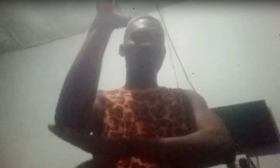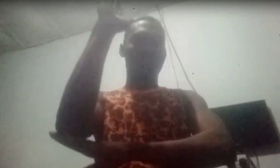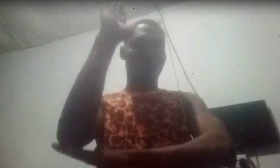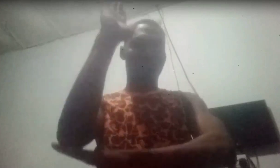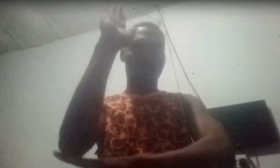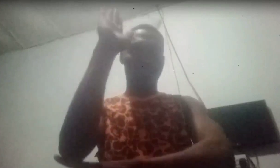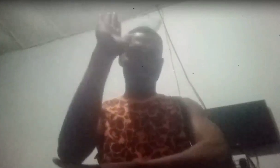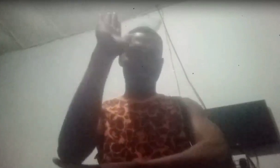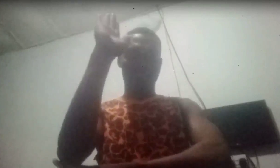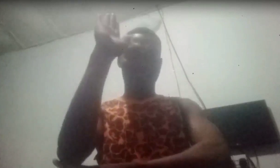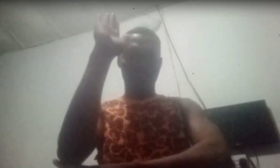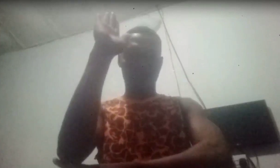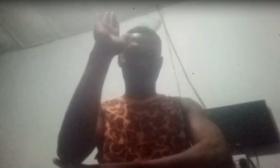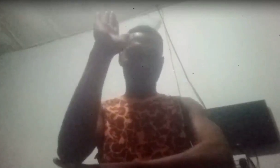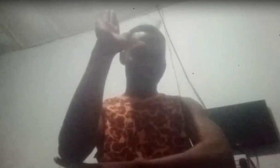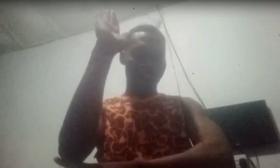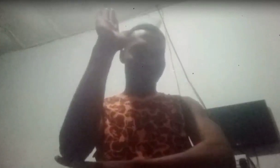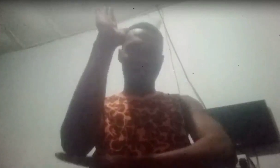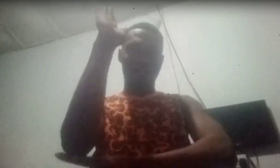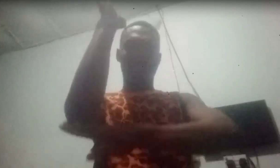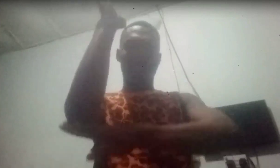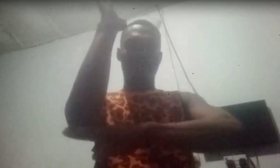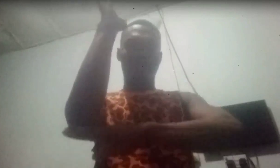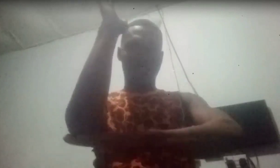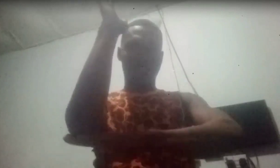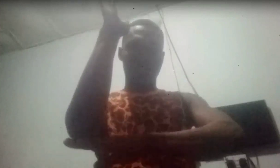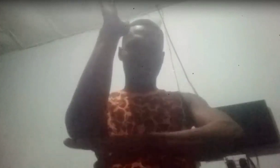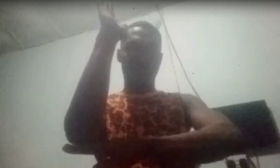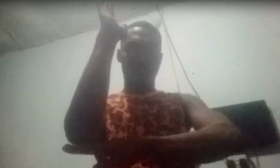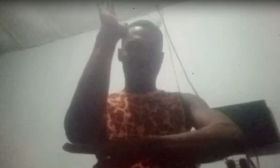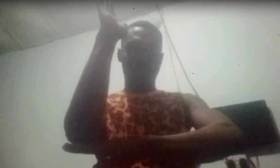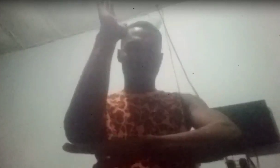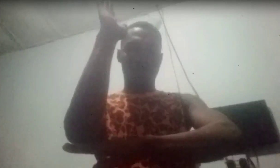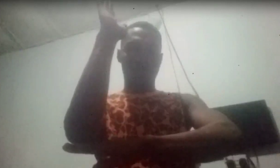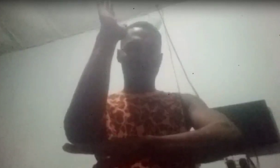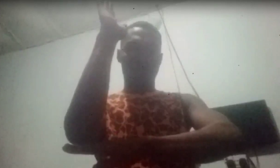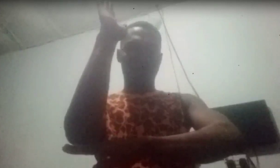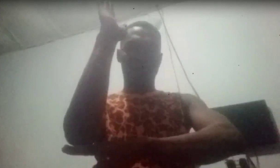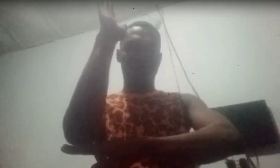Mr. Trust, sign good morning. Sign good morning, sir.